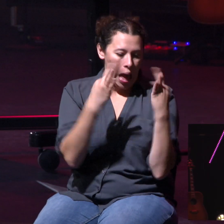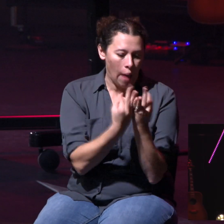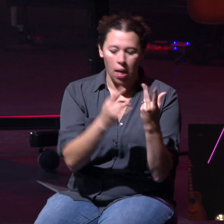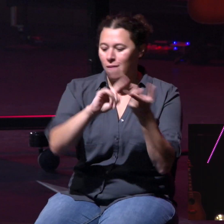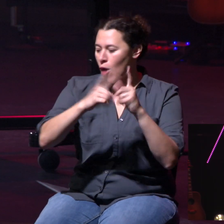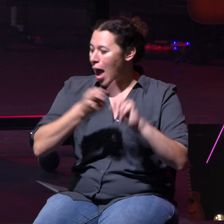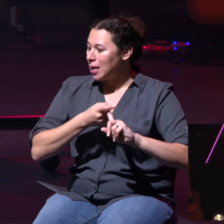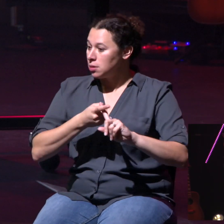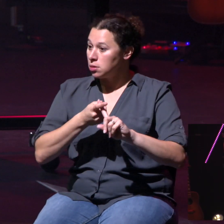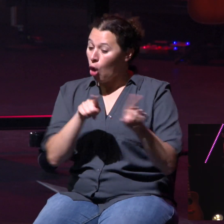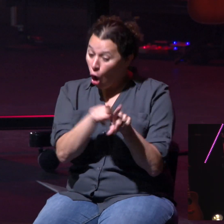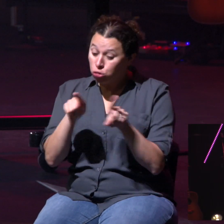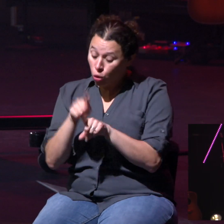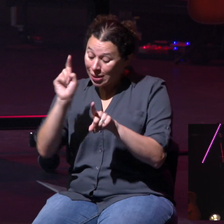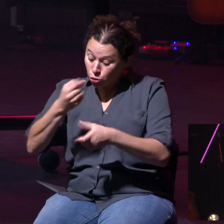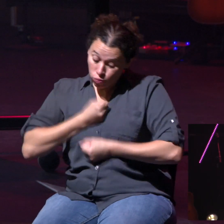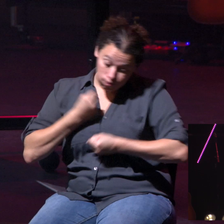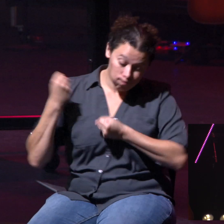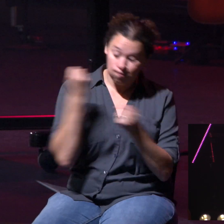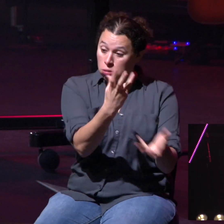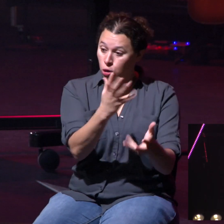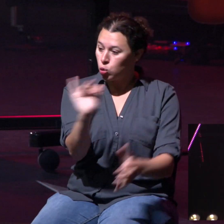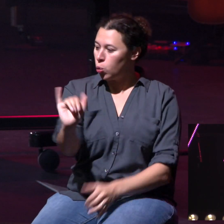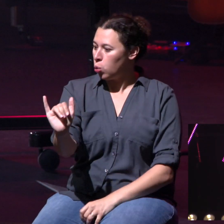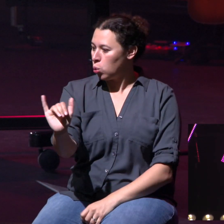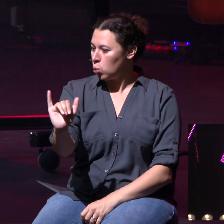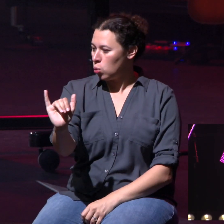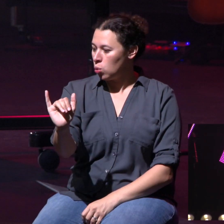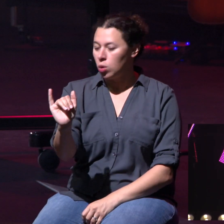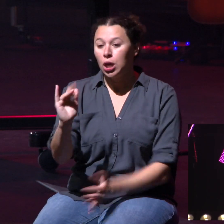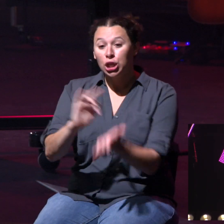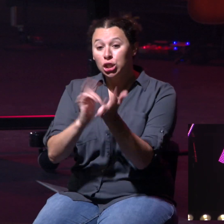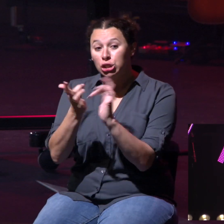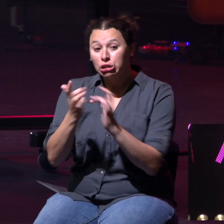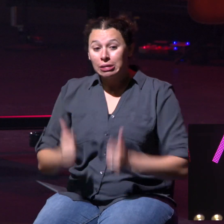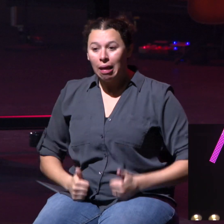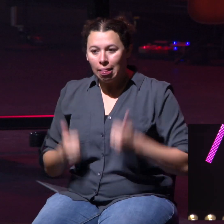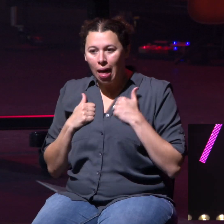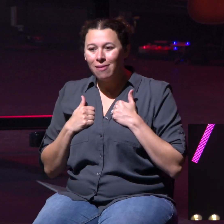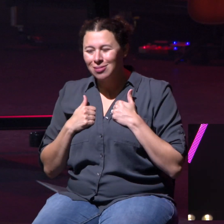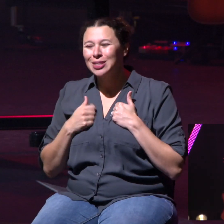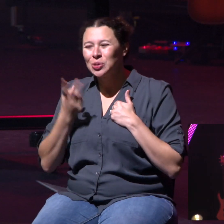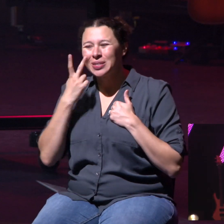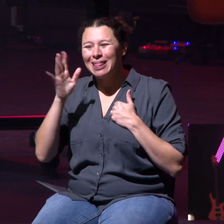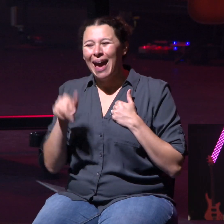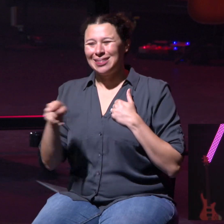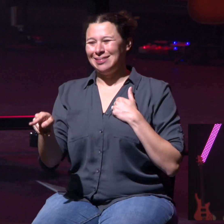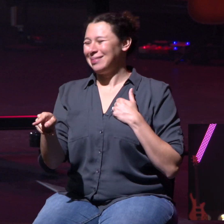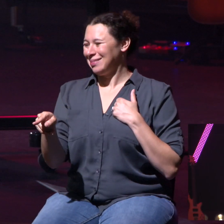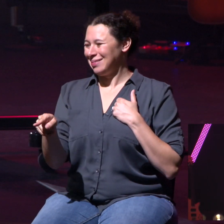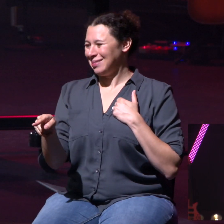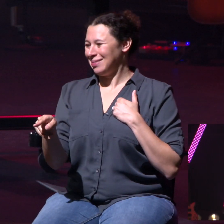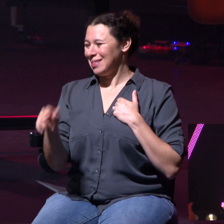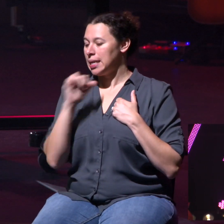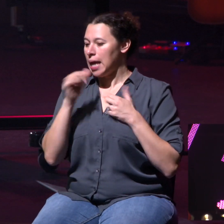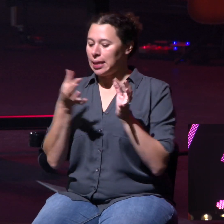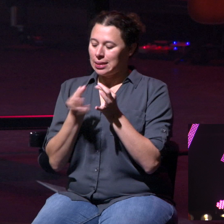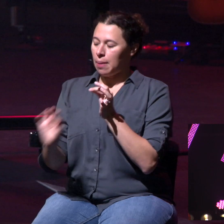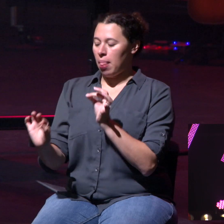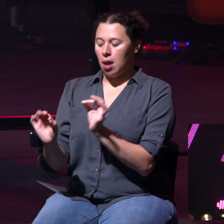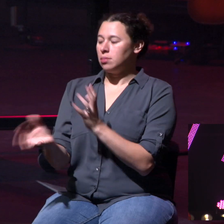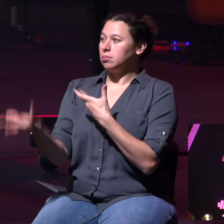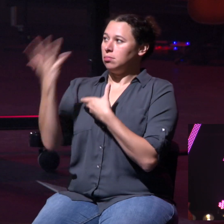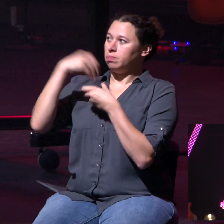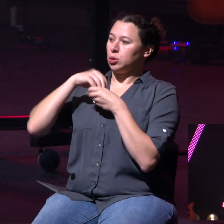as well. When you look at Jesus' life, that's the rhythm he lived. Jesus lived a rhythm of